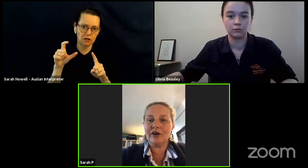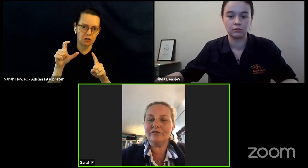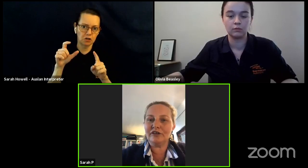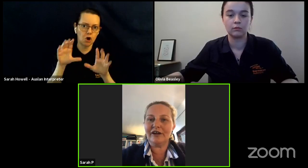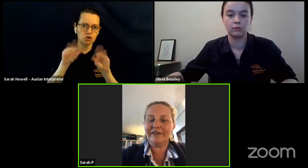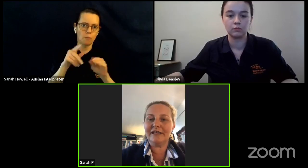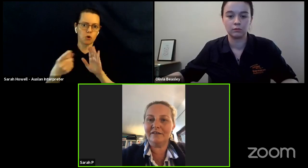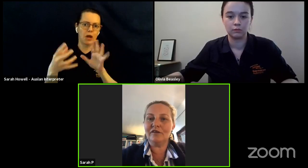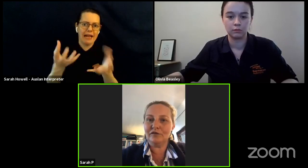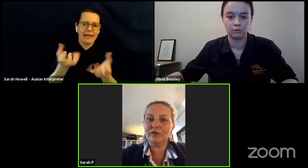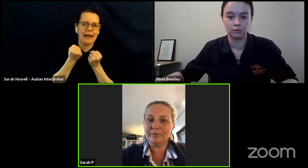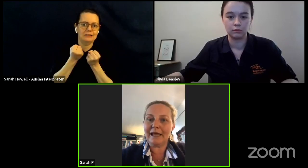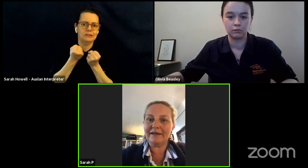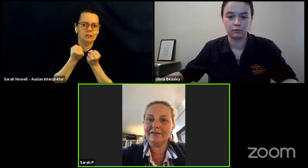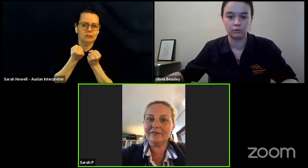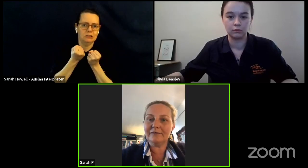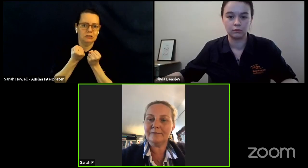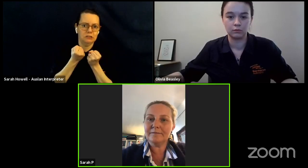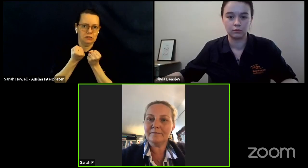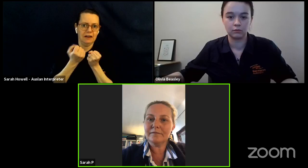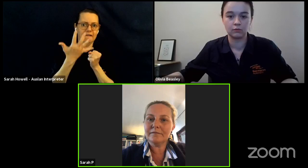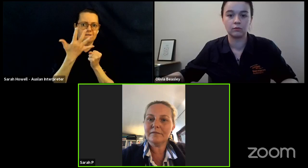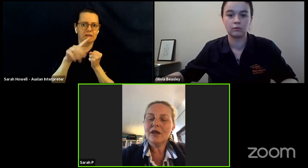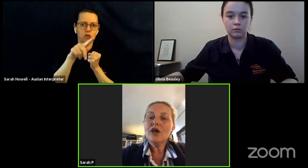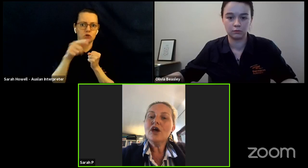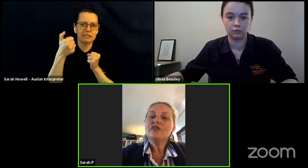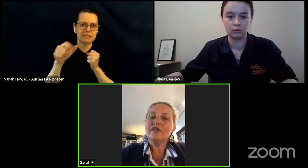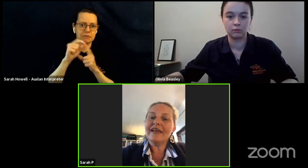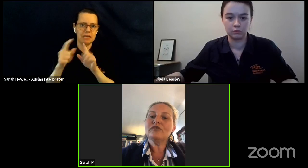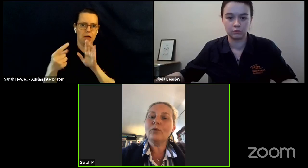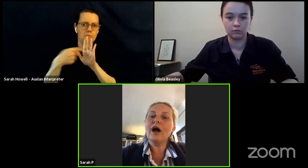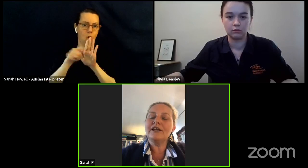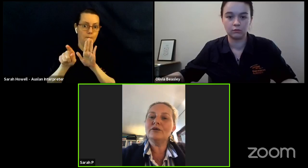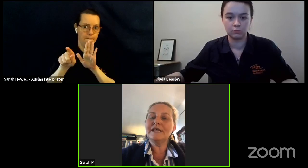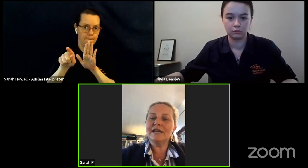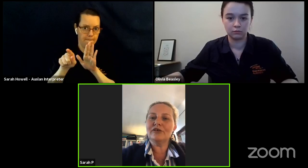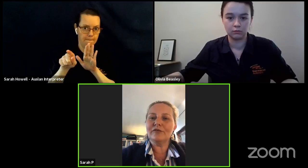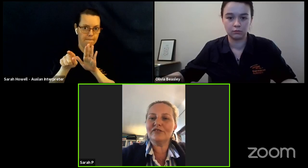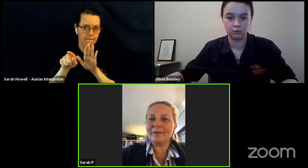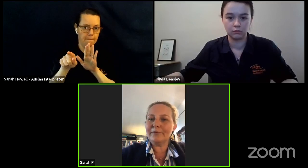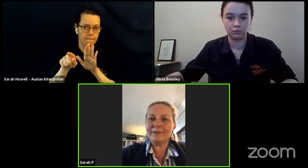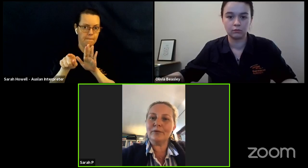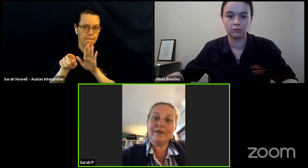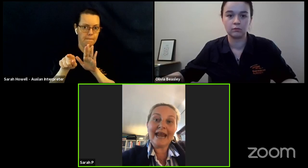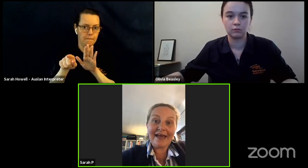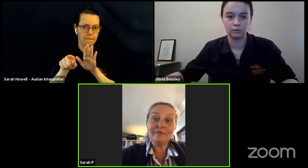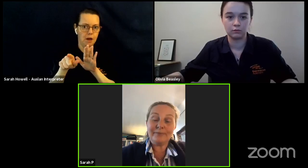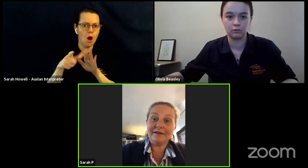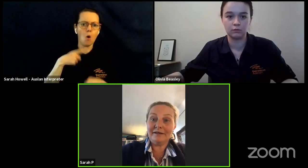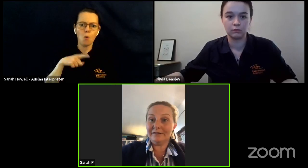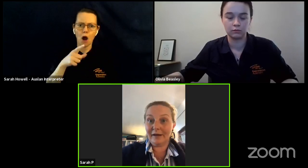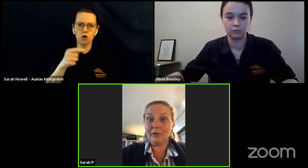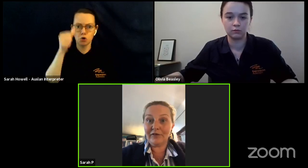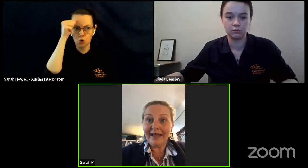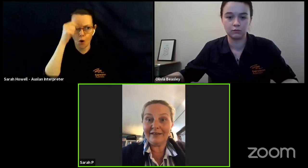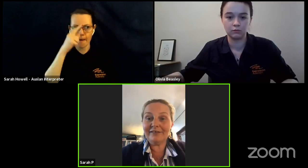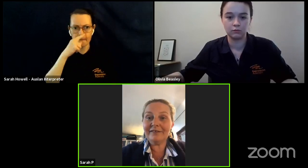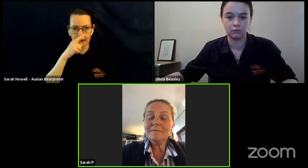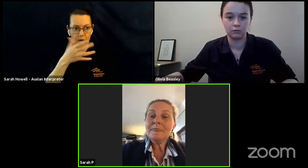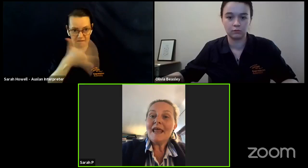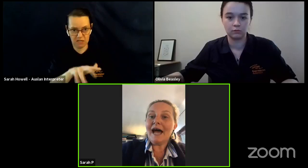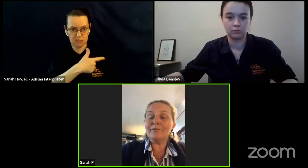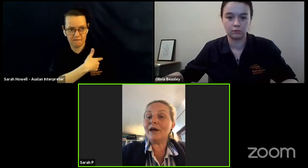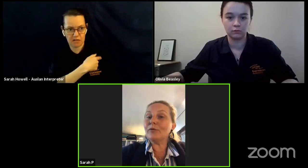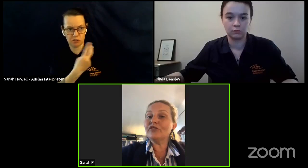catching COVID-19 in the first place. So that's why you hear of some people that have been double